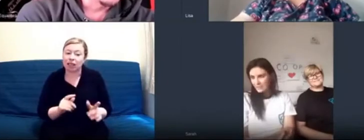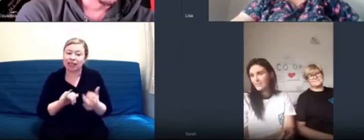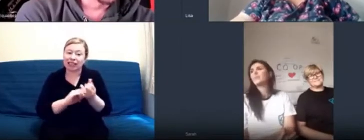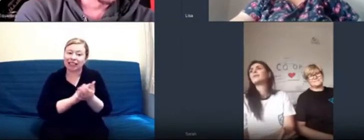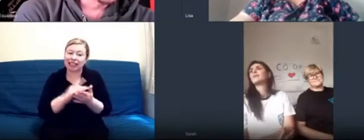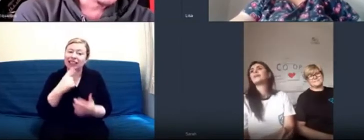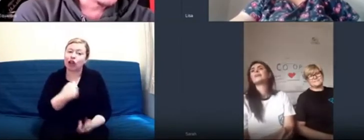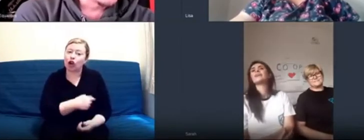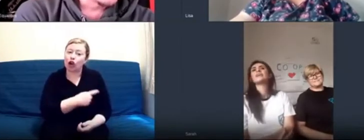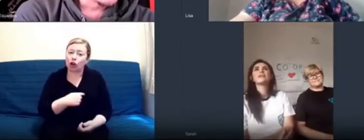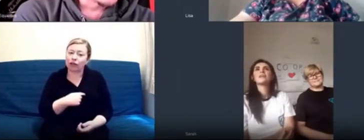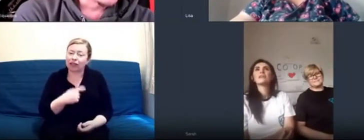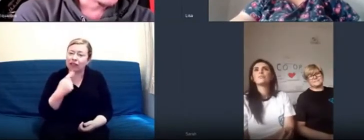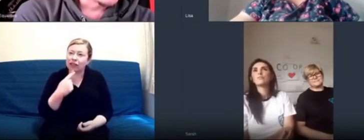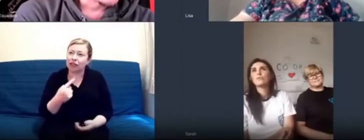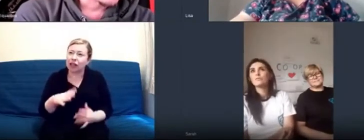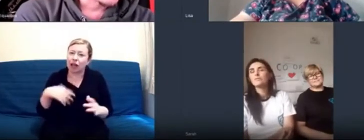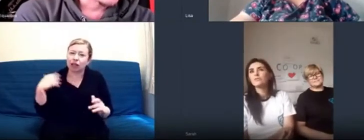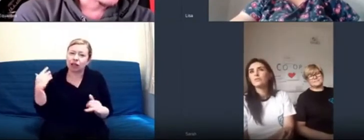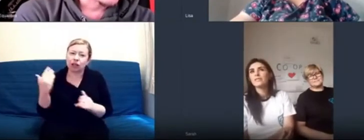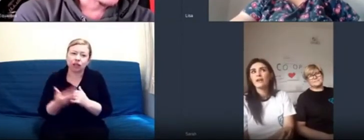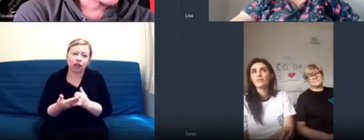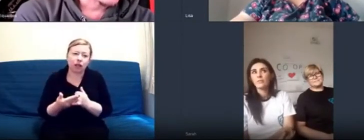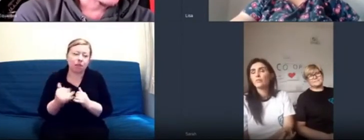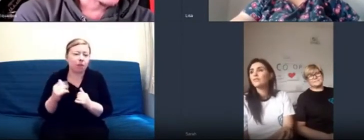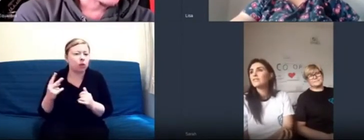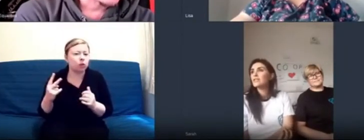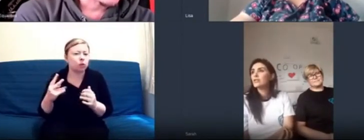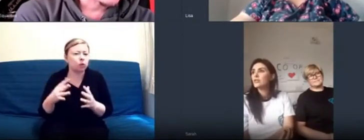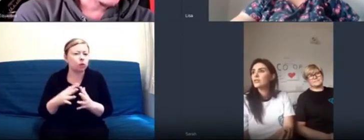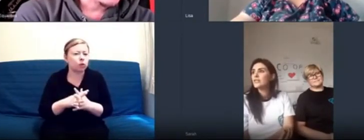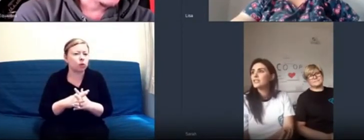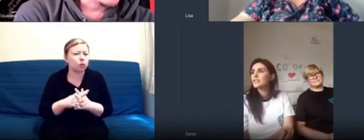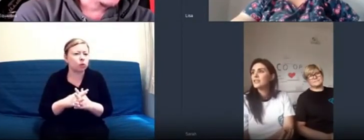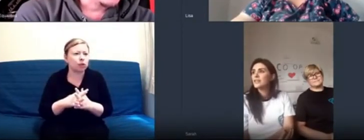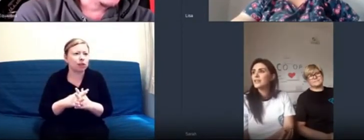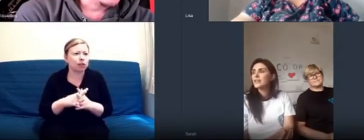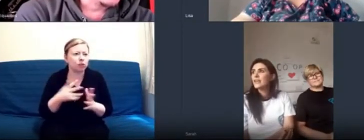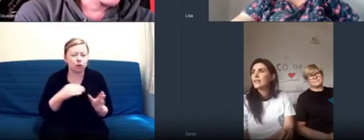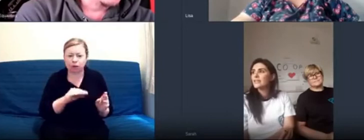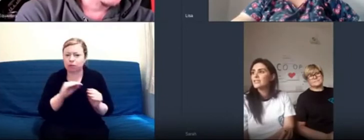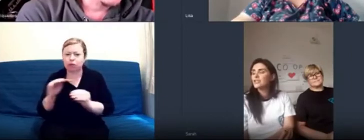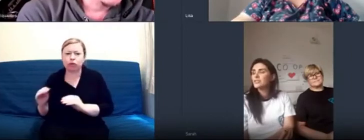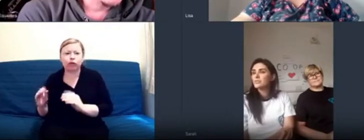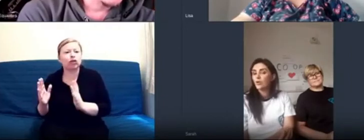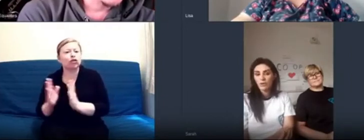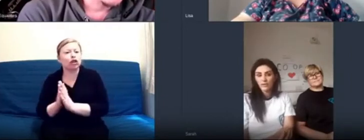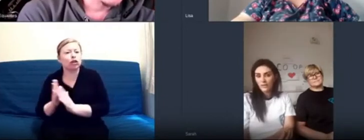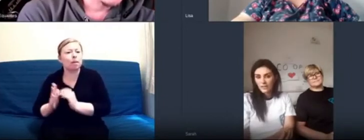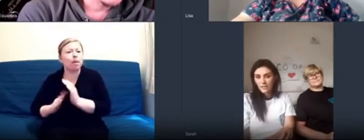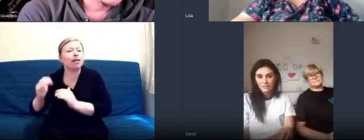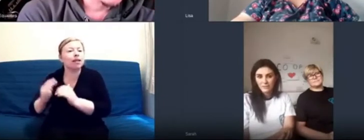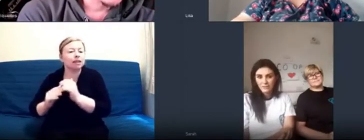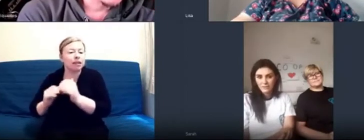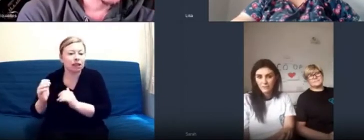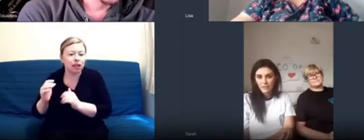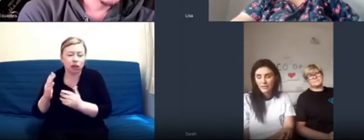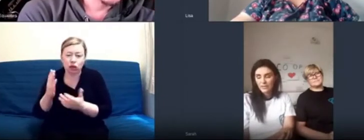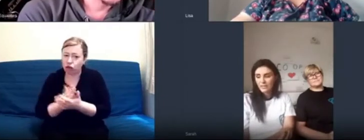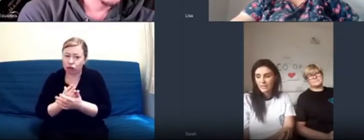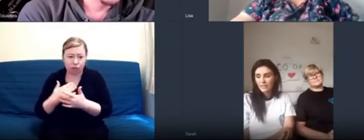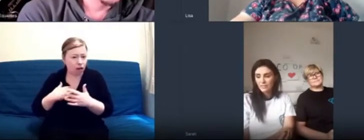honestly, up until maybe 2 weeks after we moved into the cottage, it consumed all of our